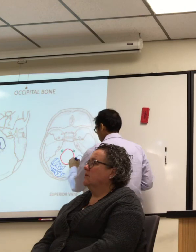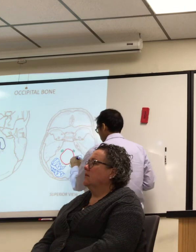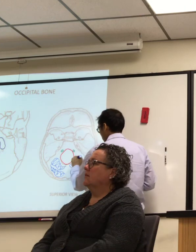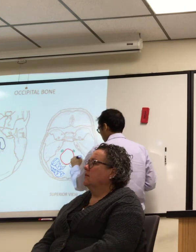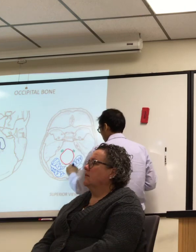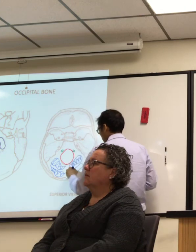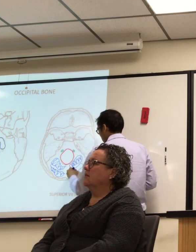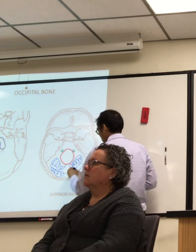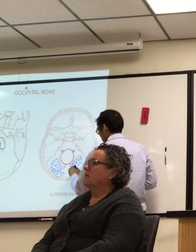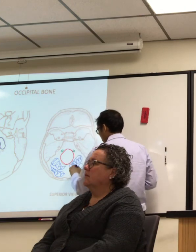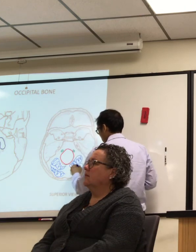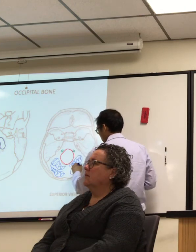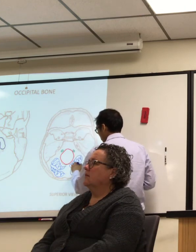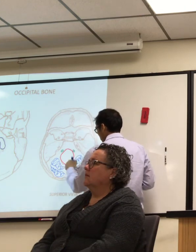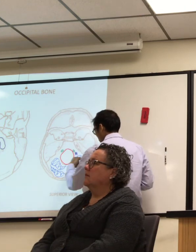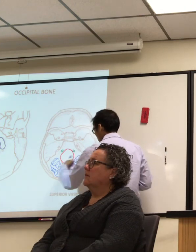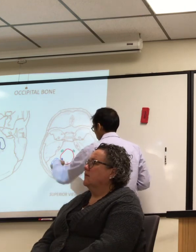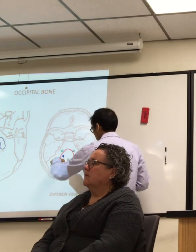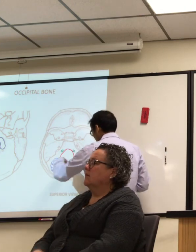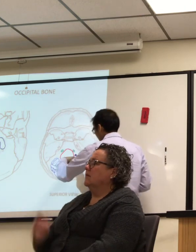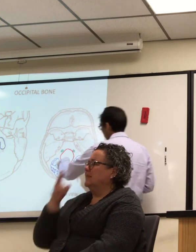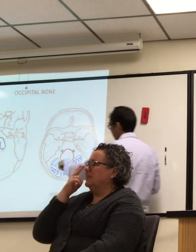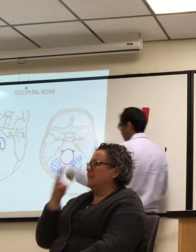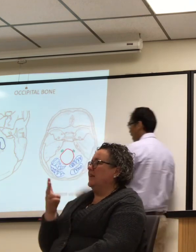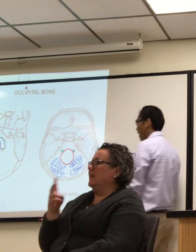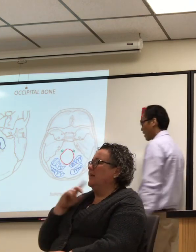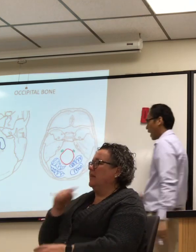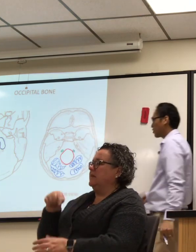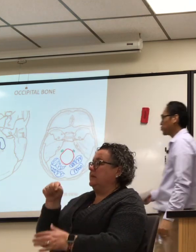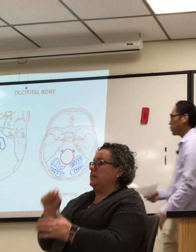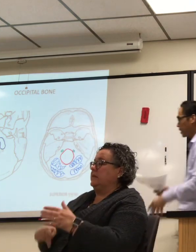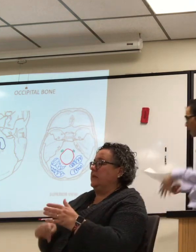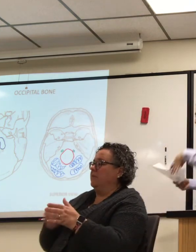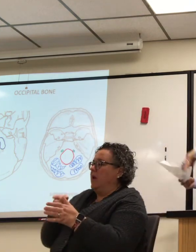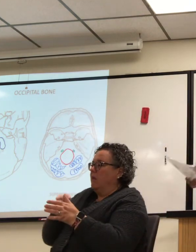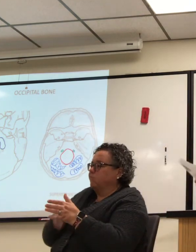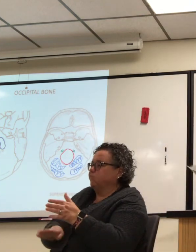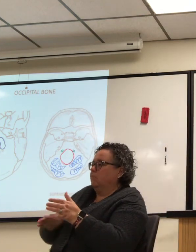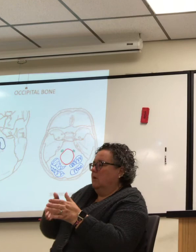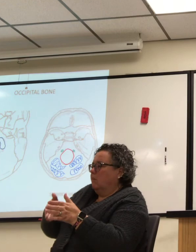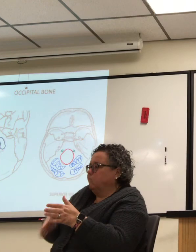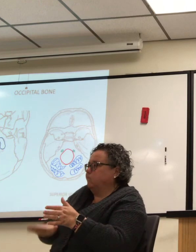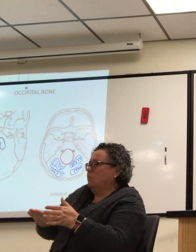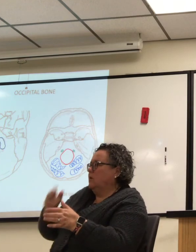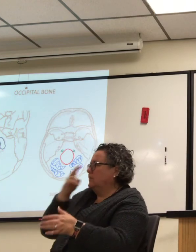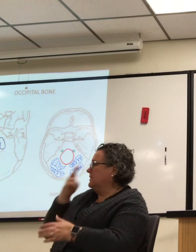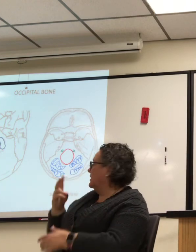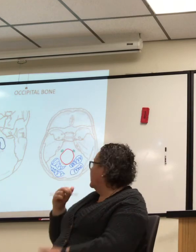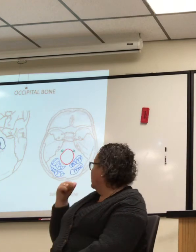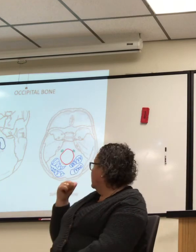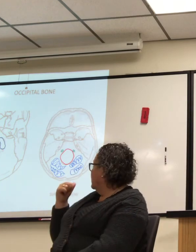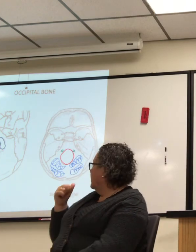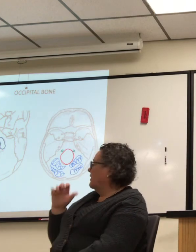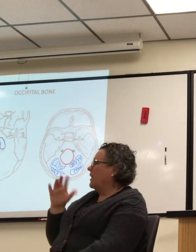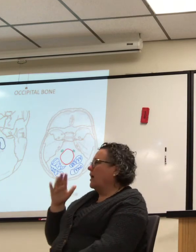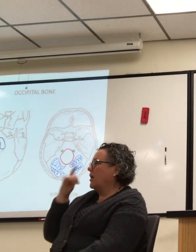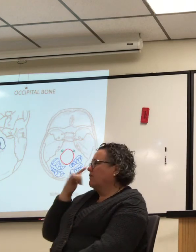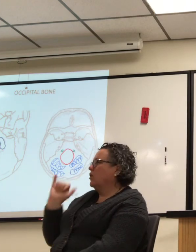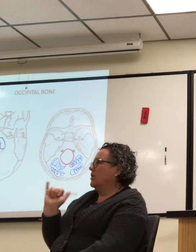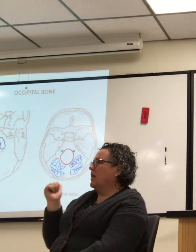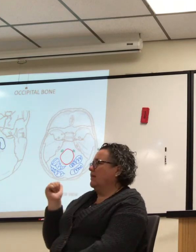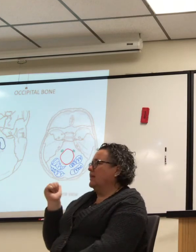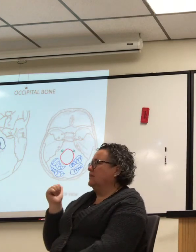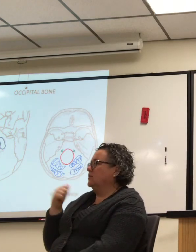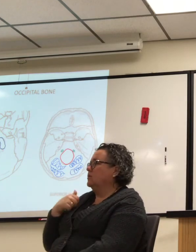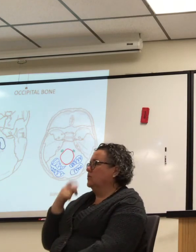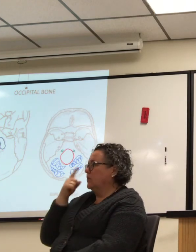You'll see these deep depressions kind of like that. I drew it in how the depressions kind of look when you